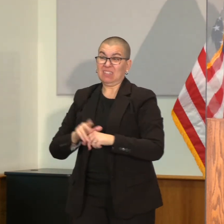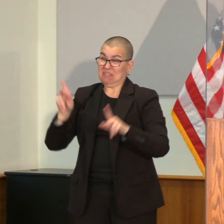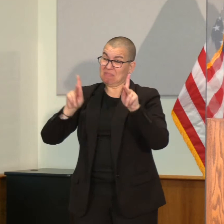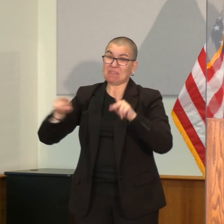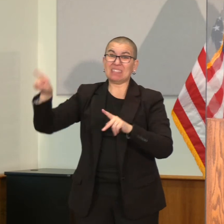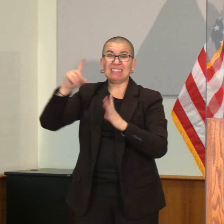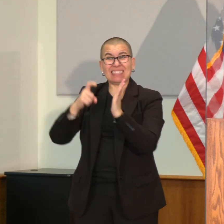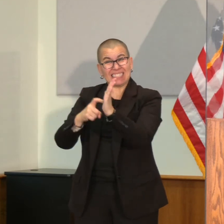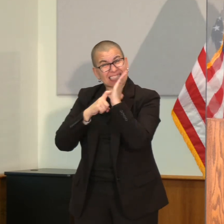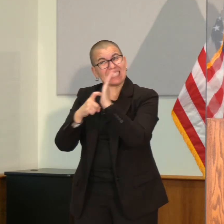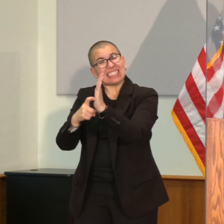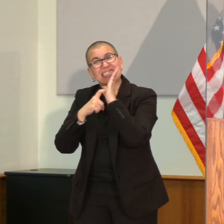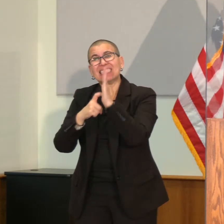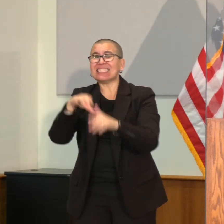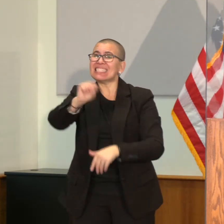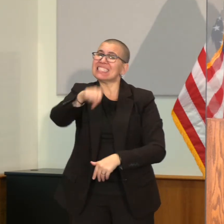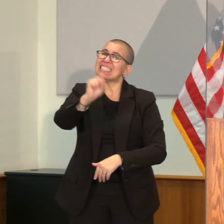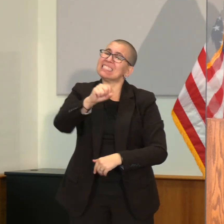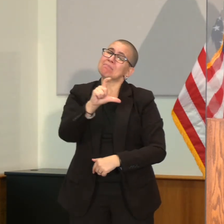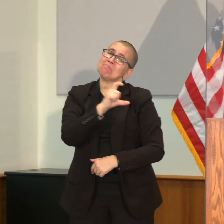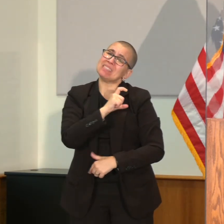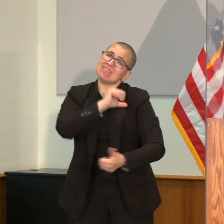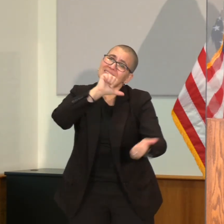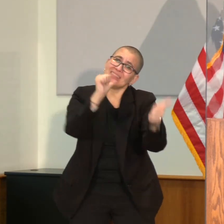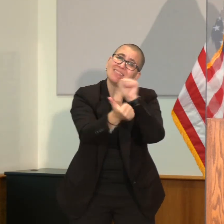them and take action.